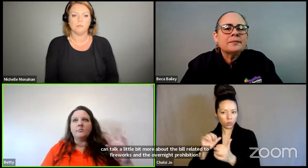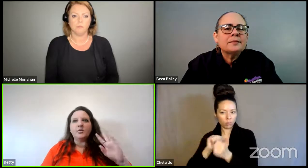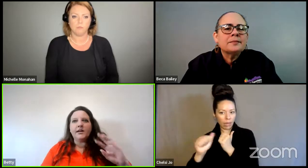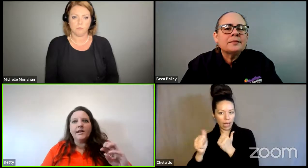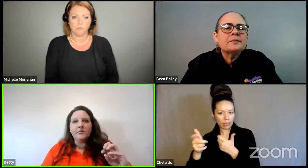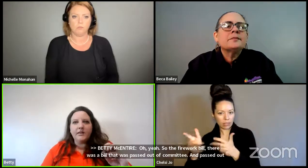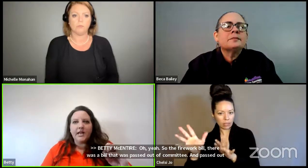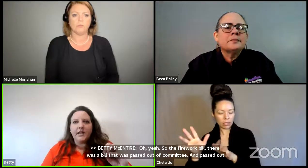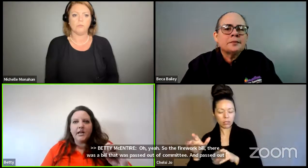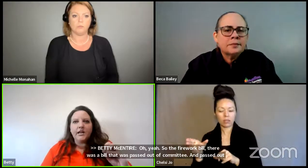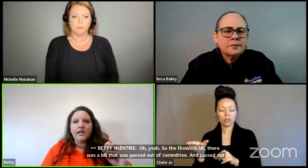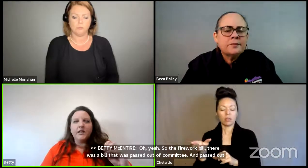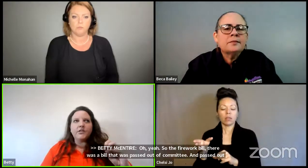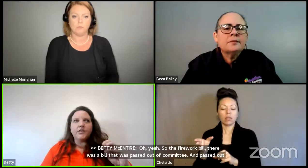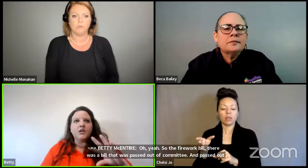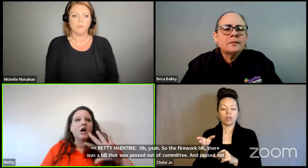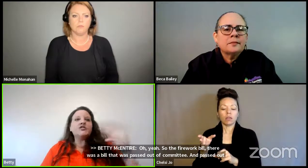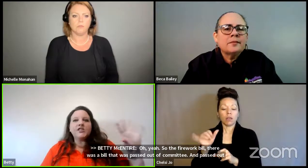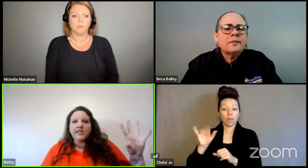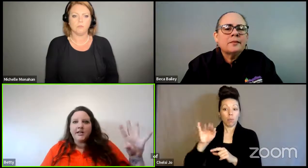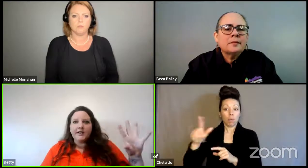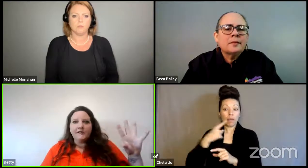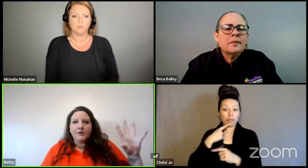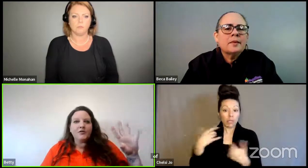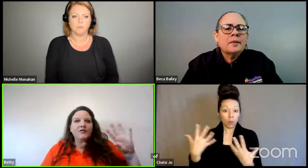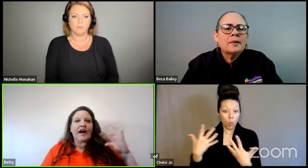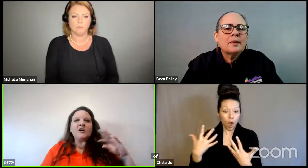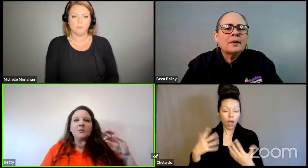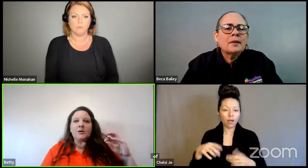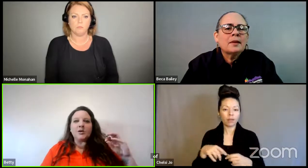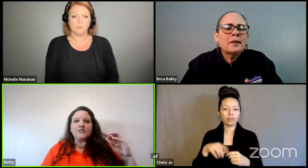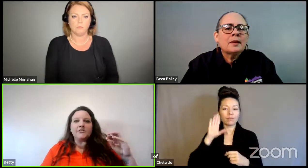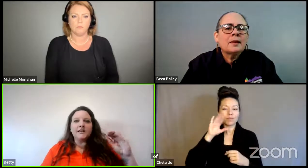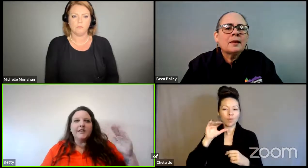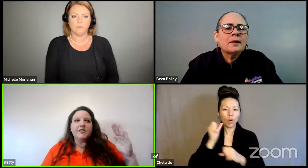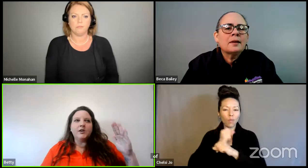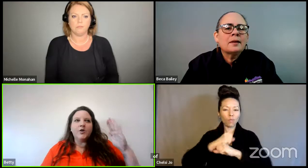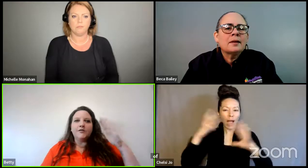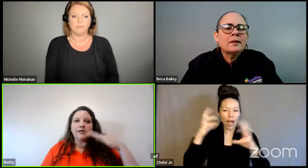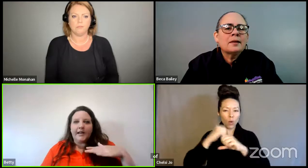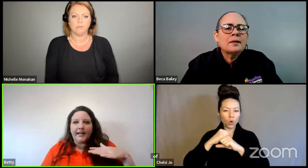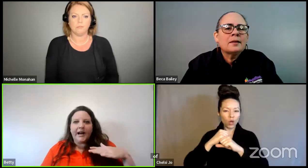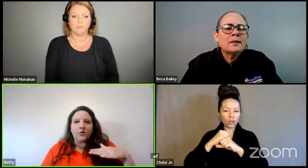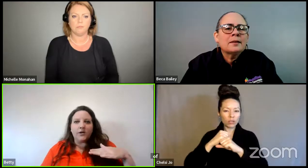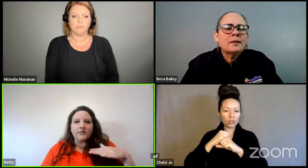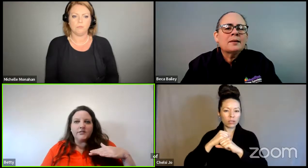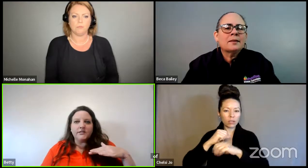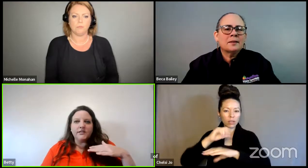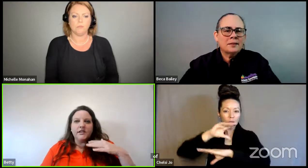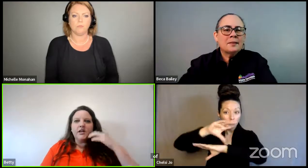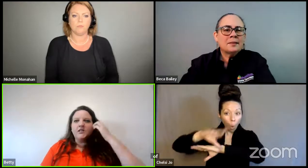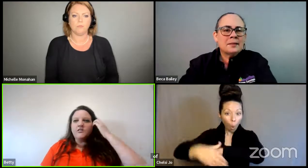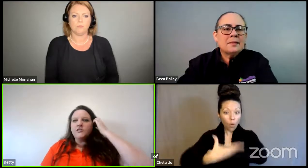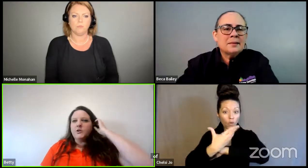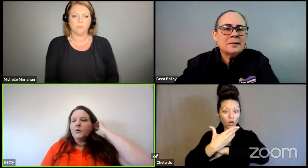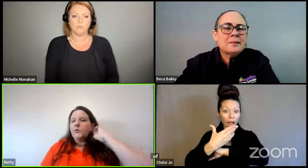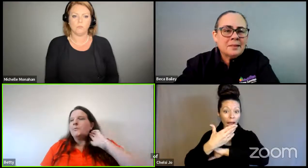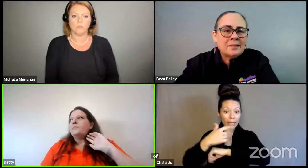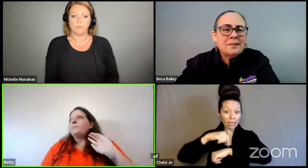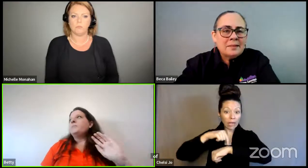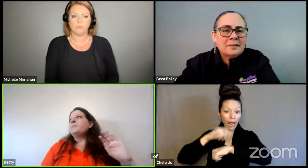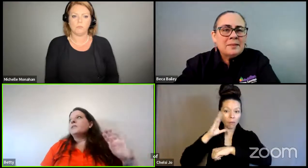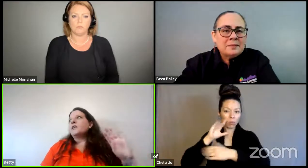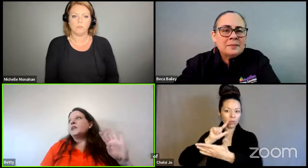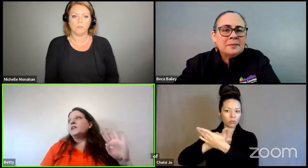that would prohibit the launching of those fireworks in the overnight hours.